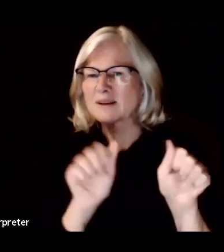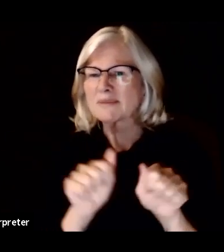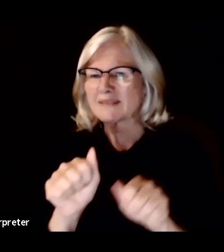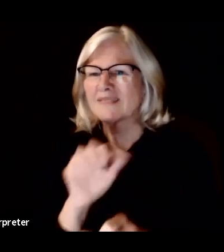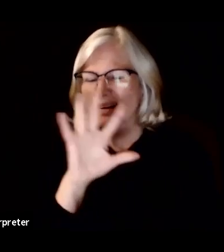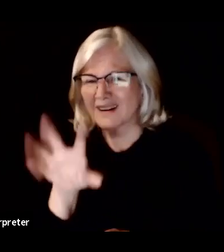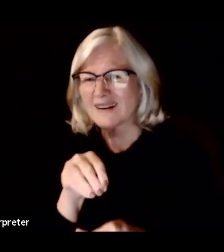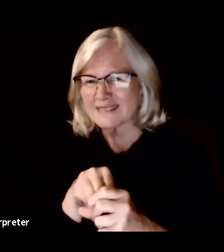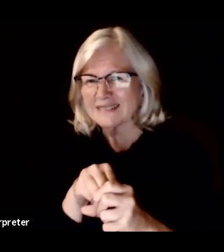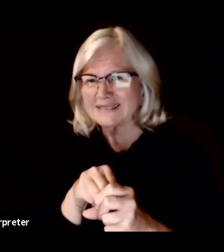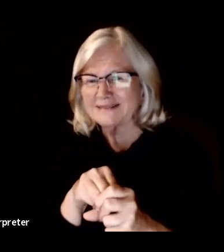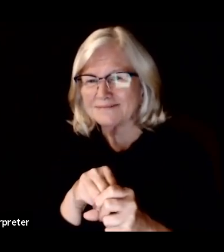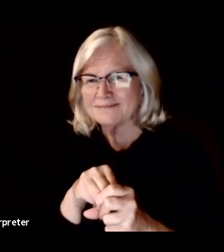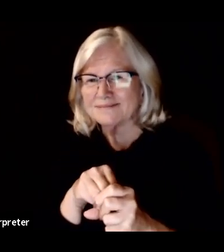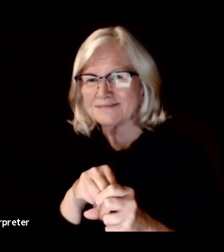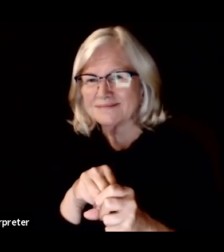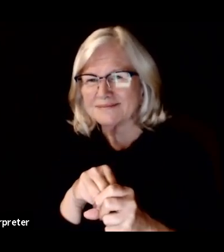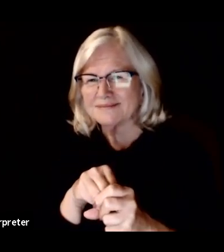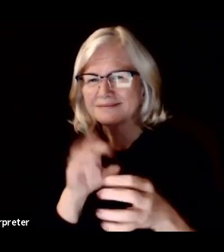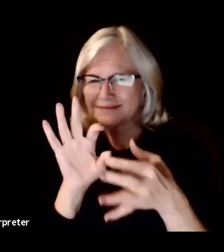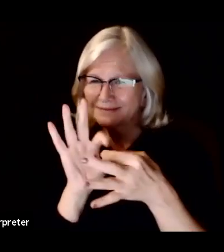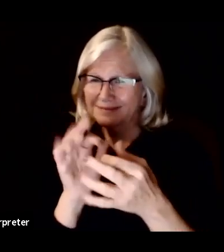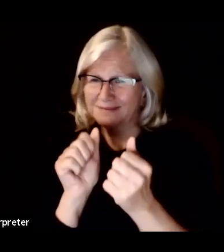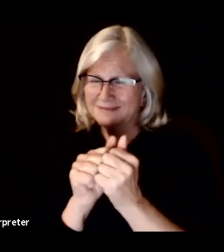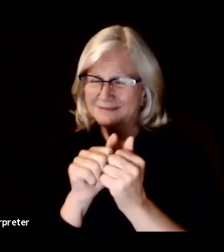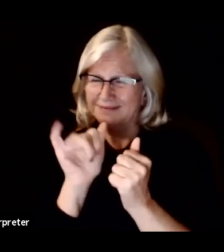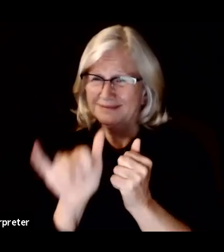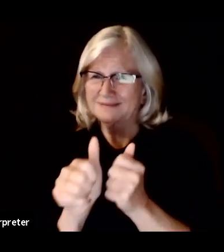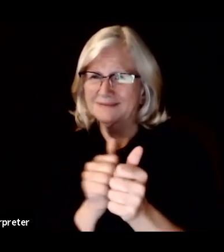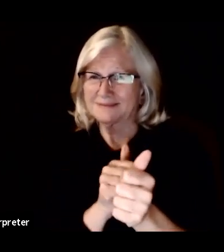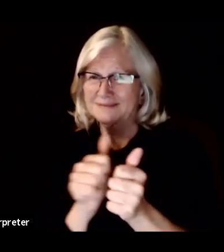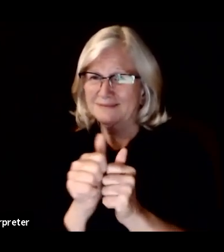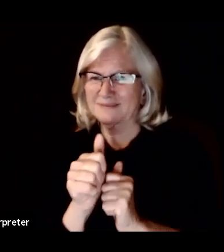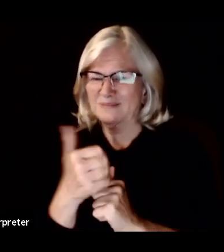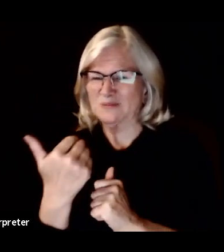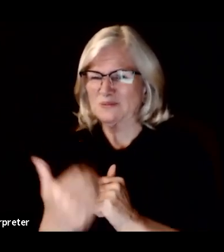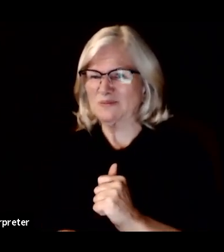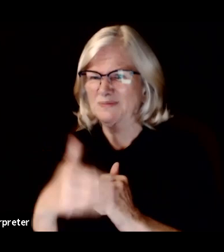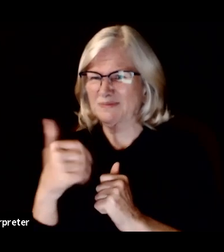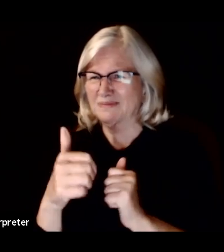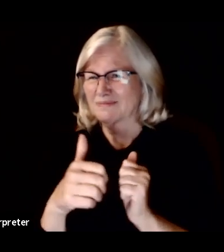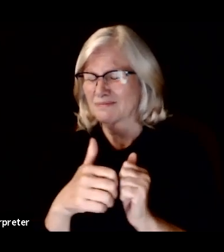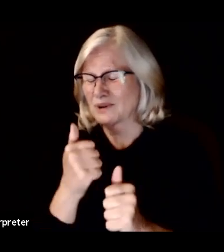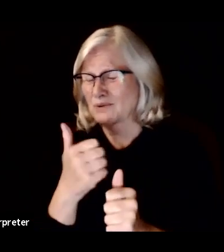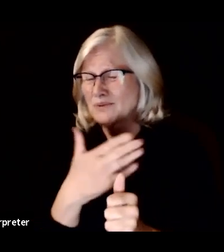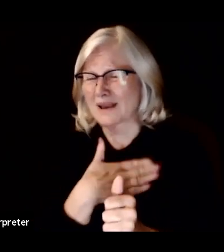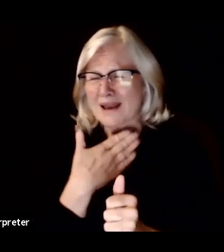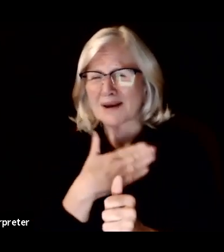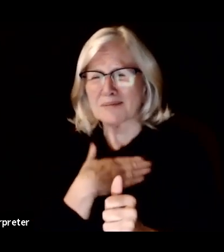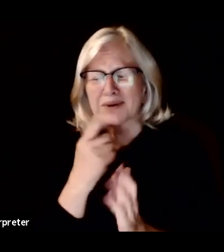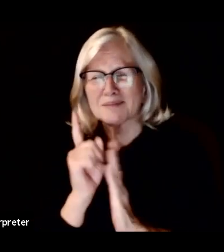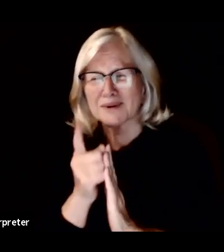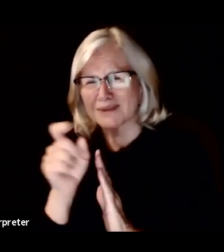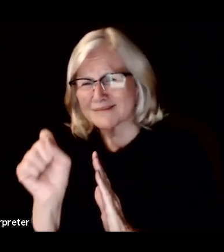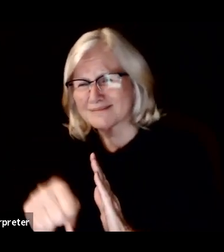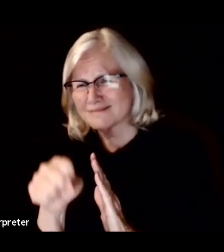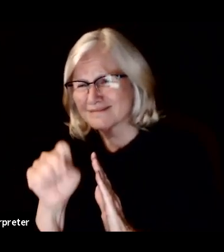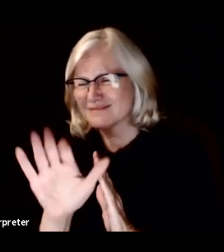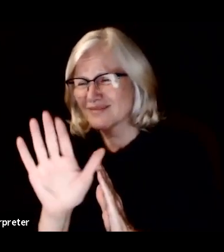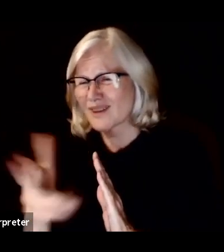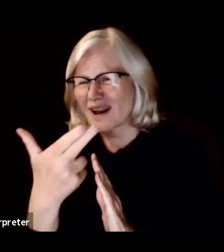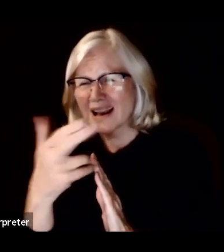be a part of that were some of the happiest times of our high school time together. And